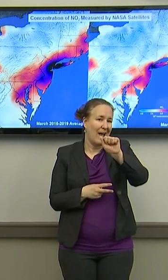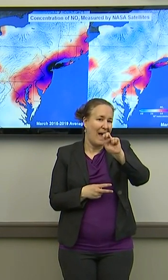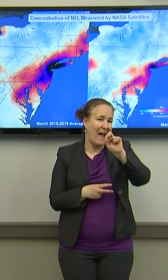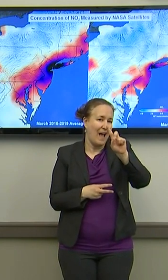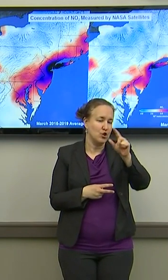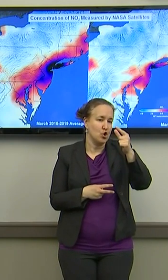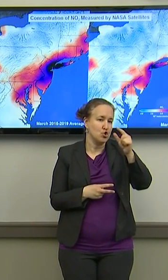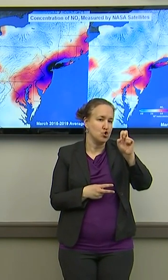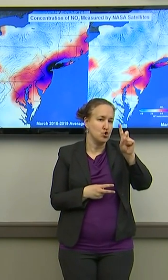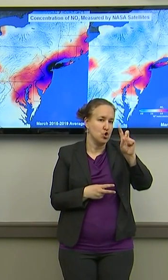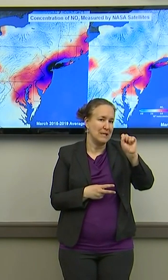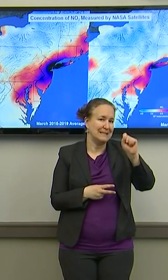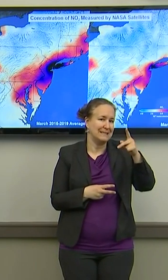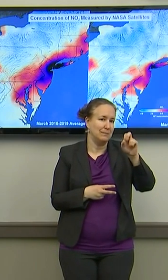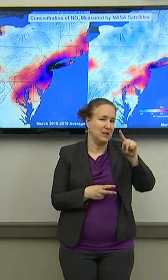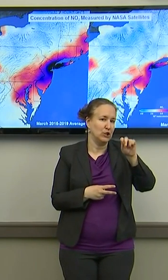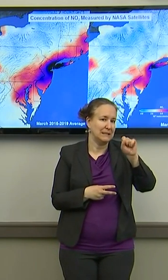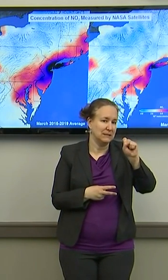www.finewineandgoodspirits.com.